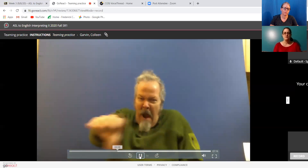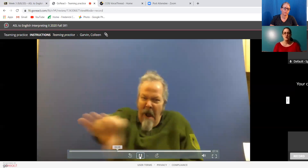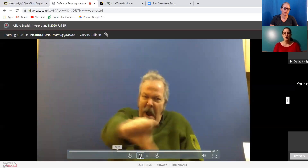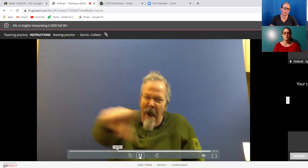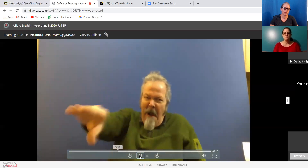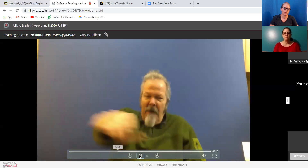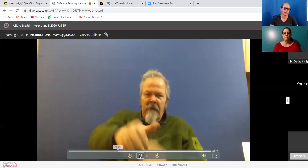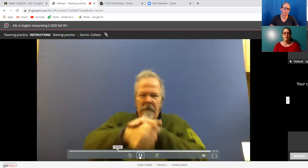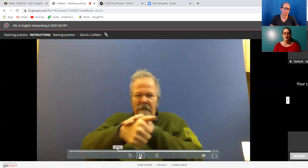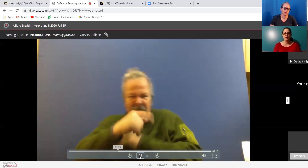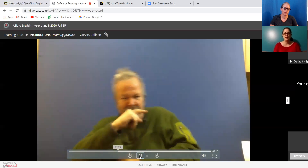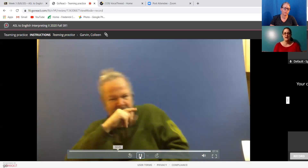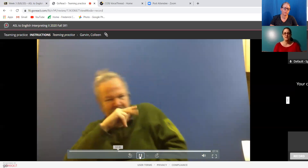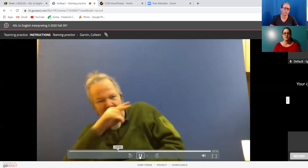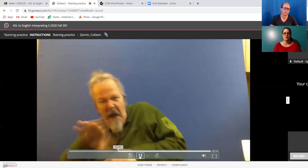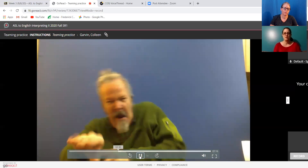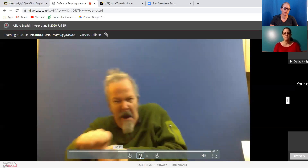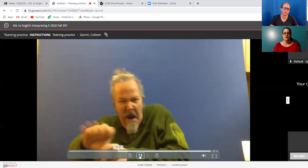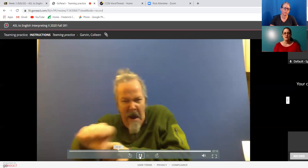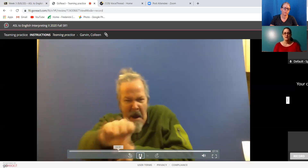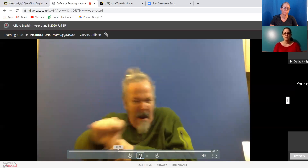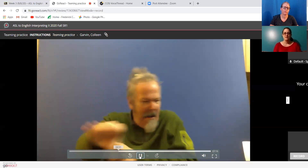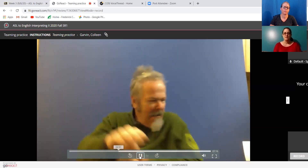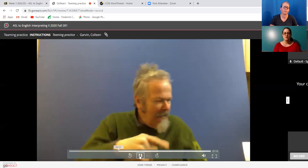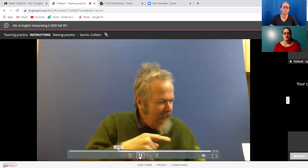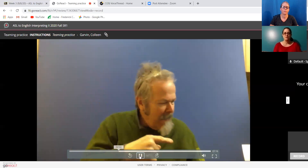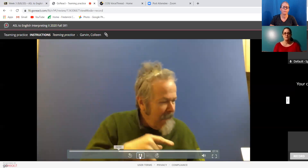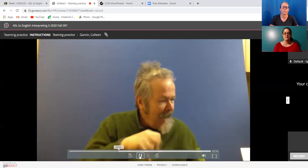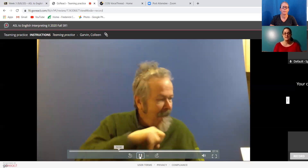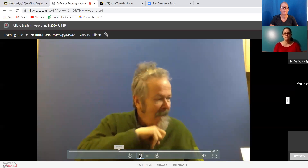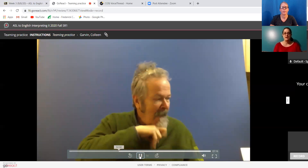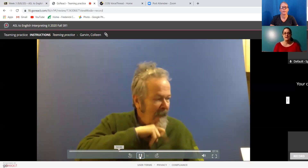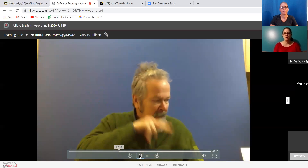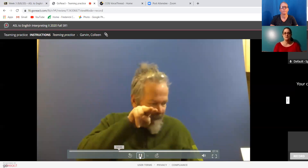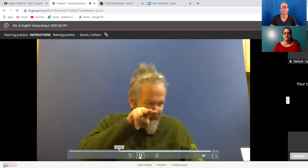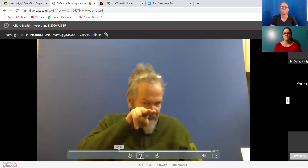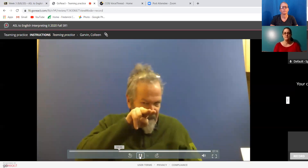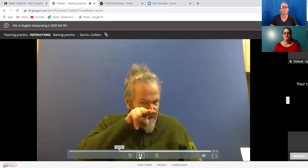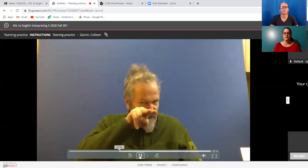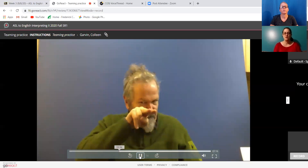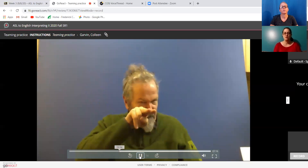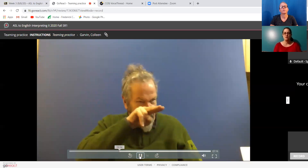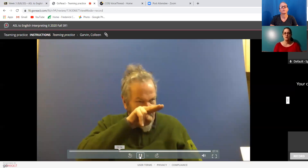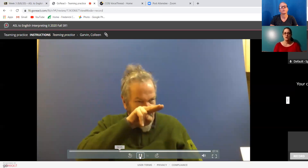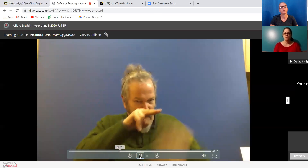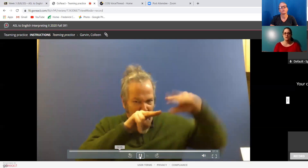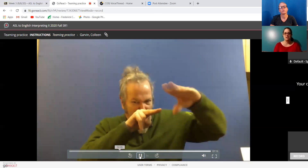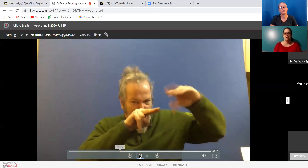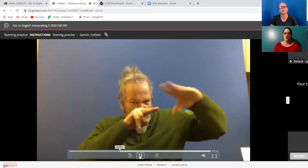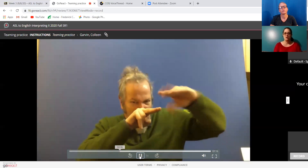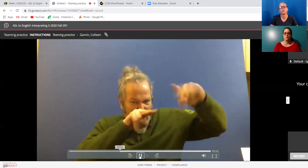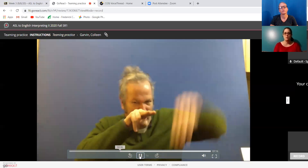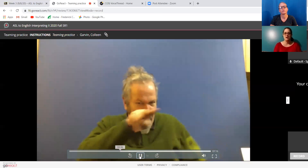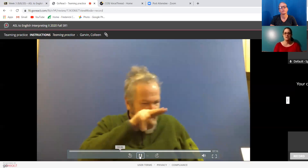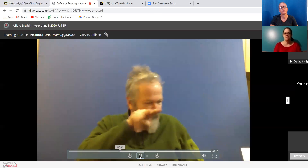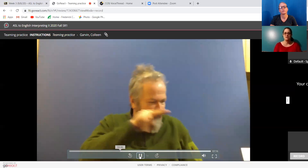And the dog was barking at the turtle. The turtle, still biting onto the hook, looked at the